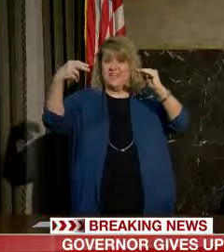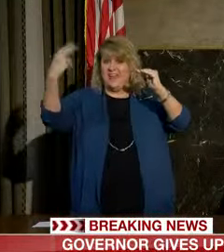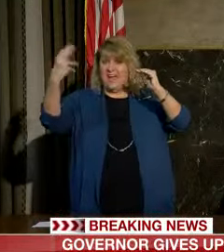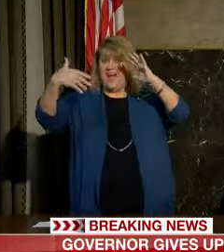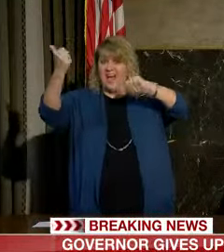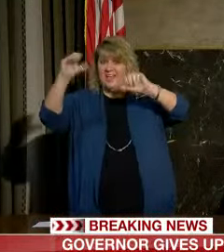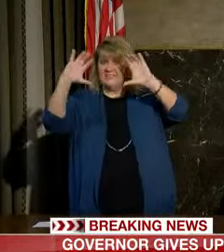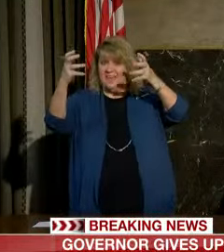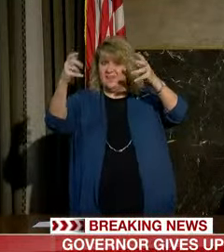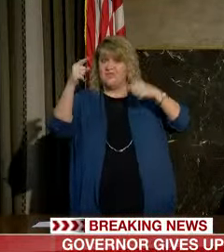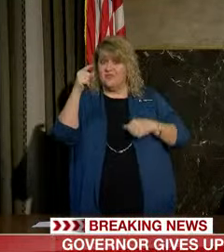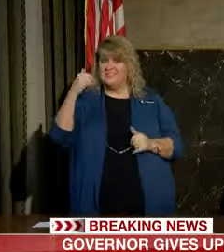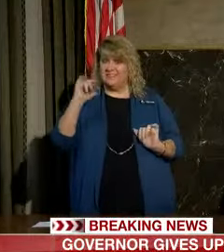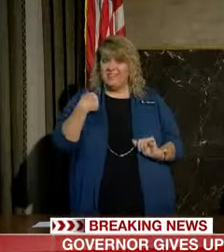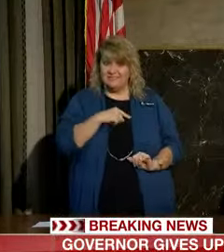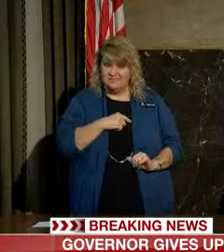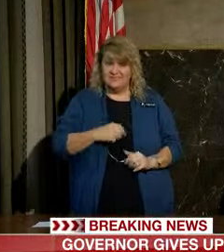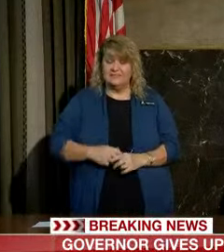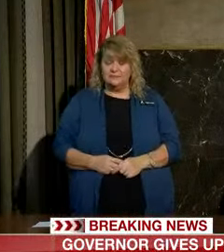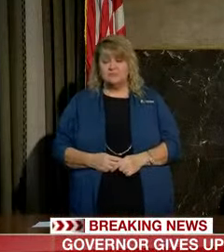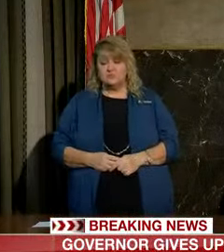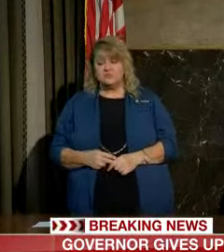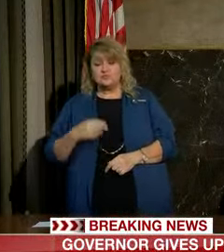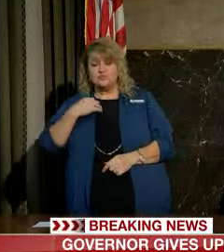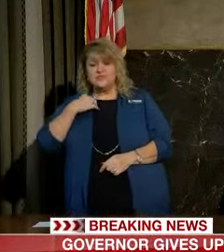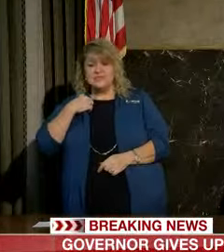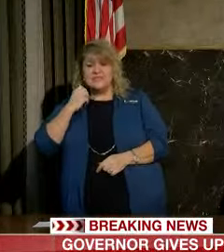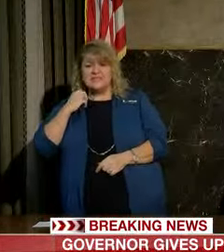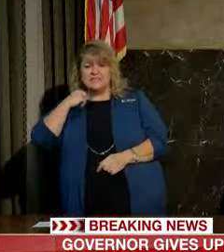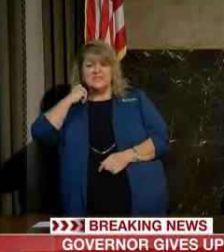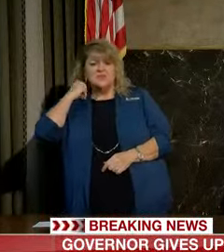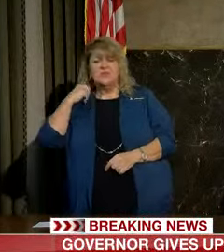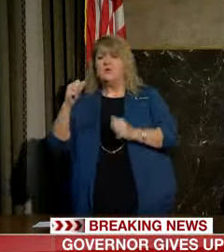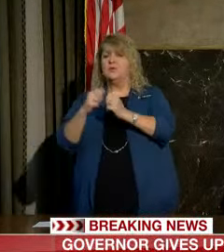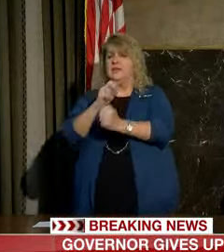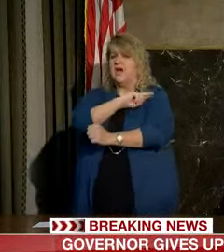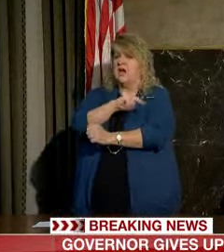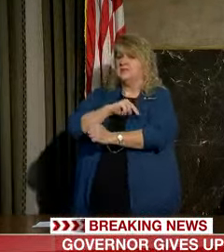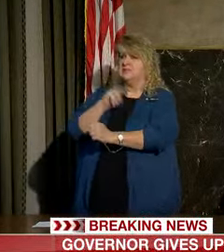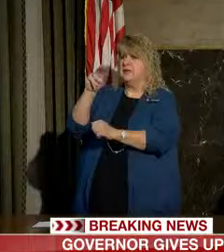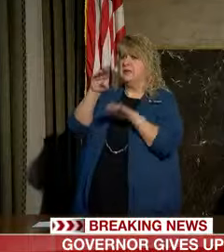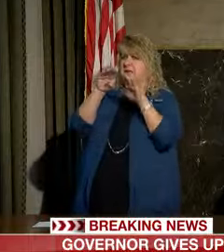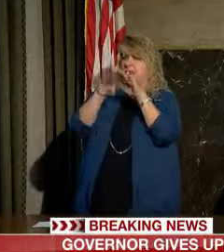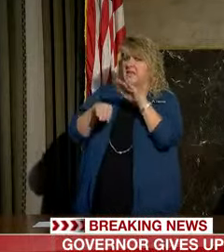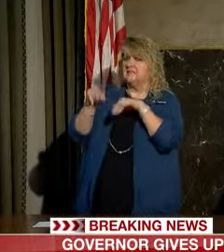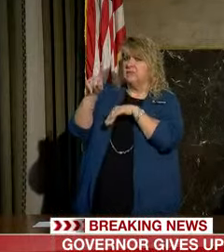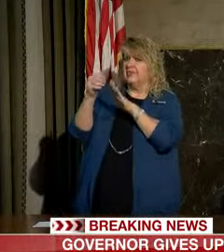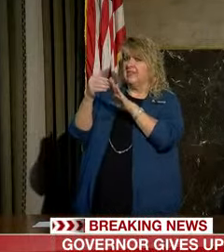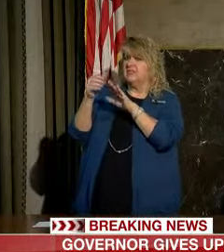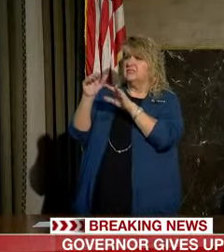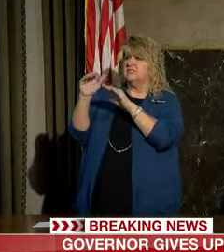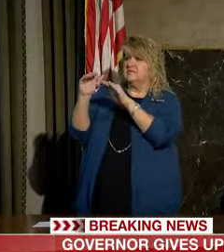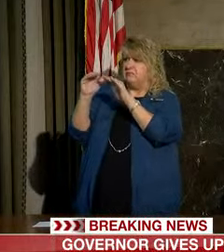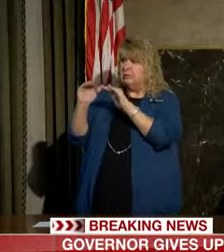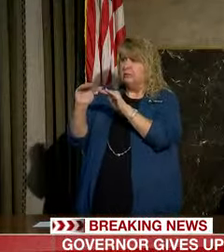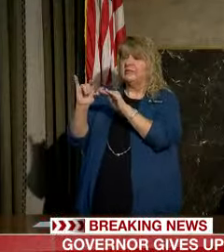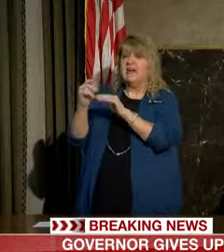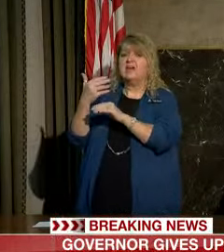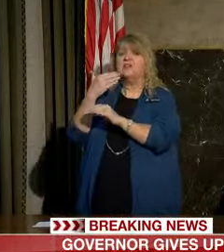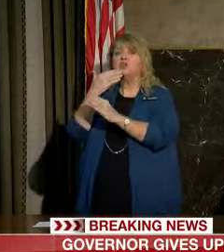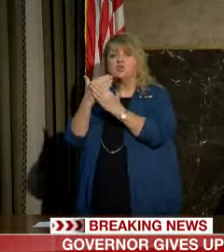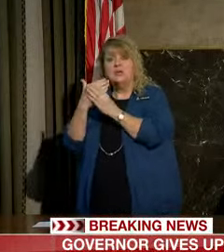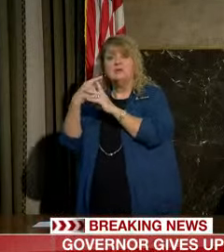that. So we are moving in the right direction, but as I mentioned before, our baseline numbers are